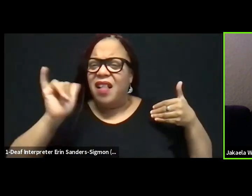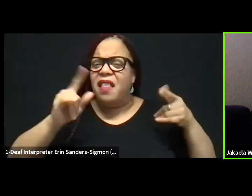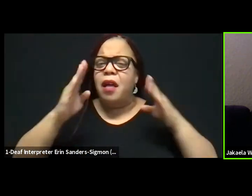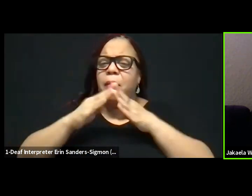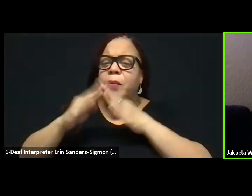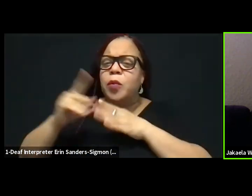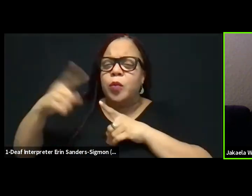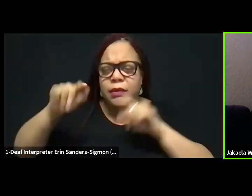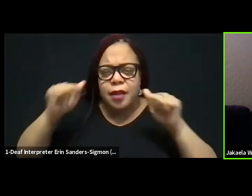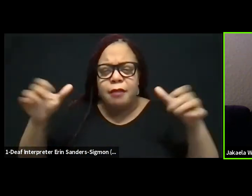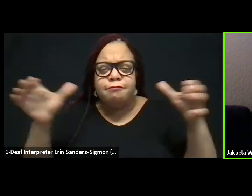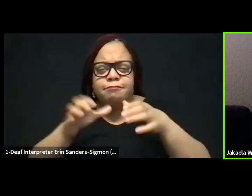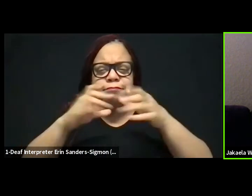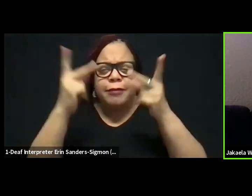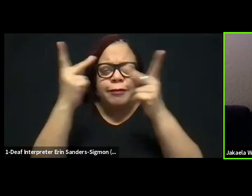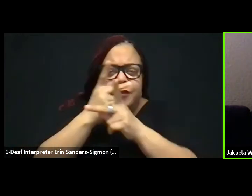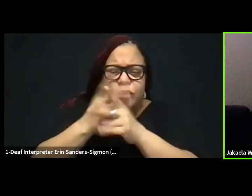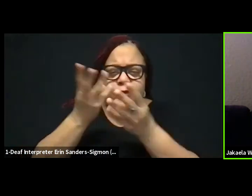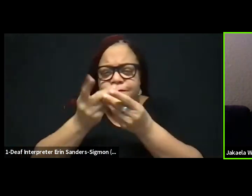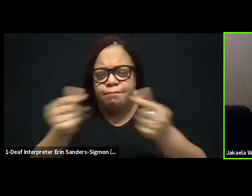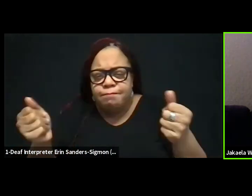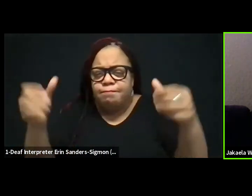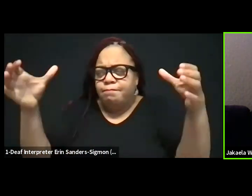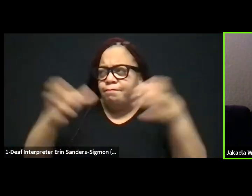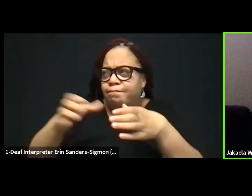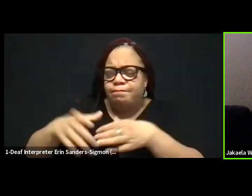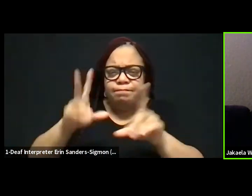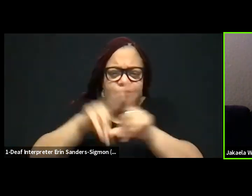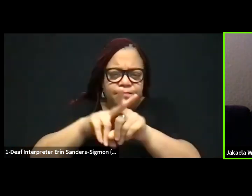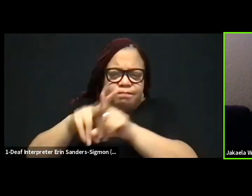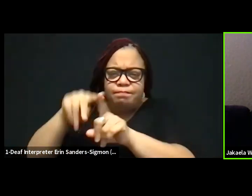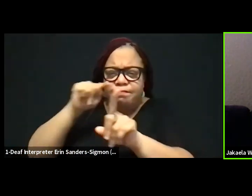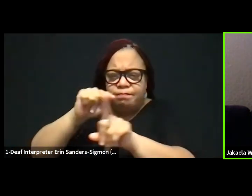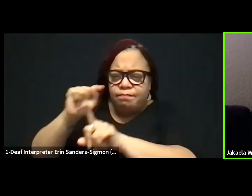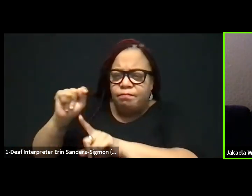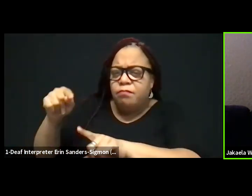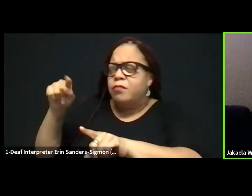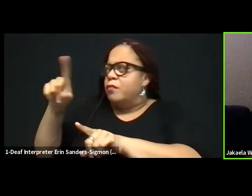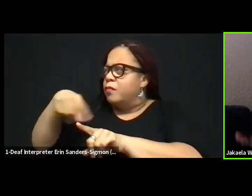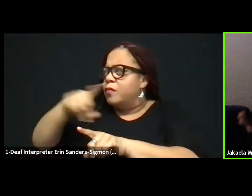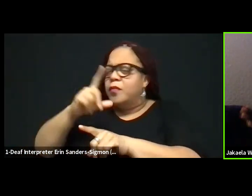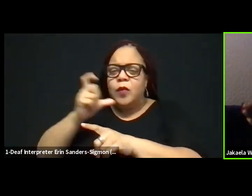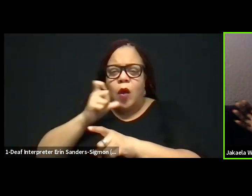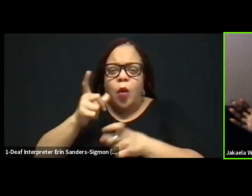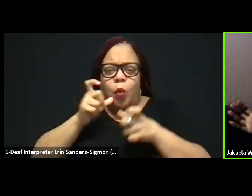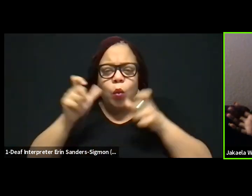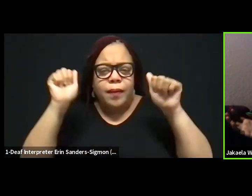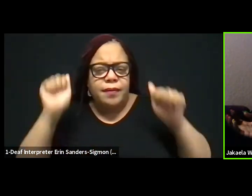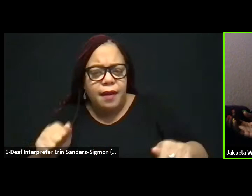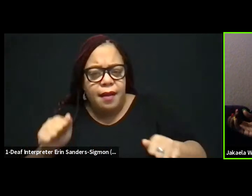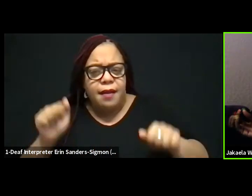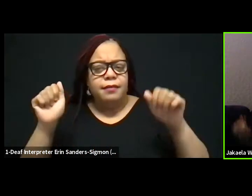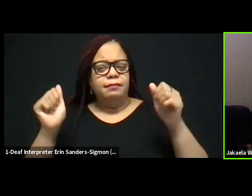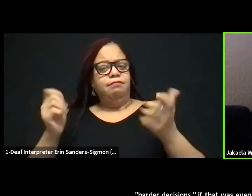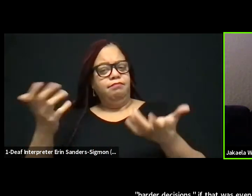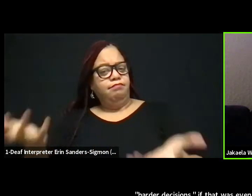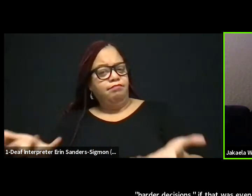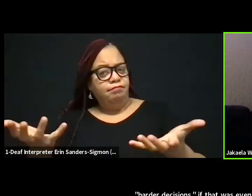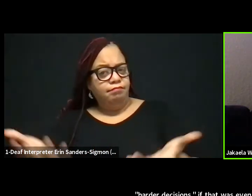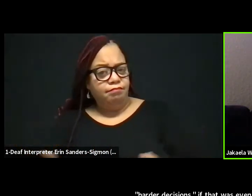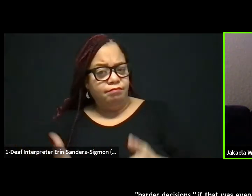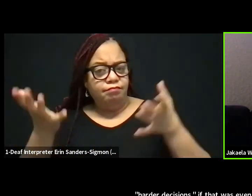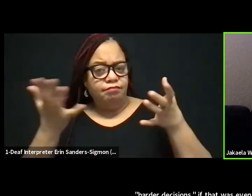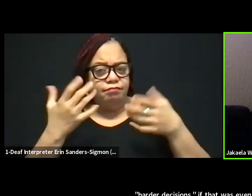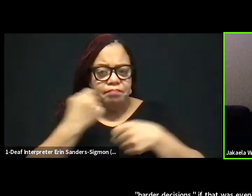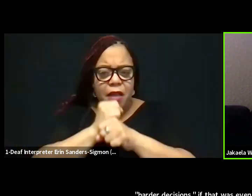the harder decisions, if that was even a thing. And I just feel like we've become very much so used to the